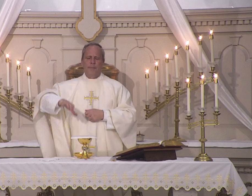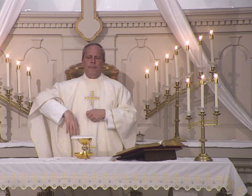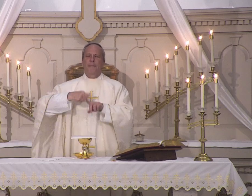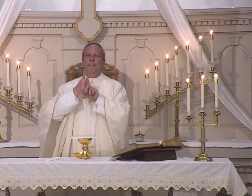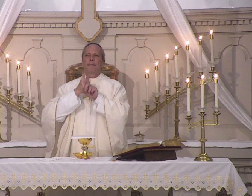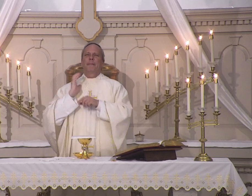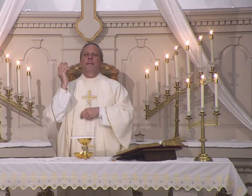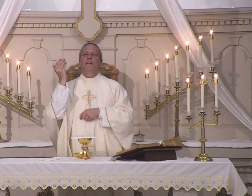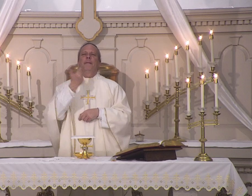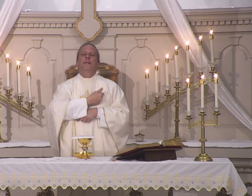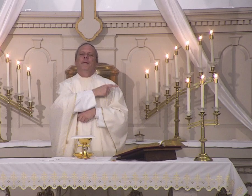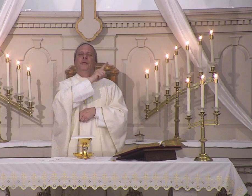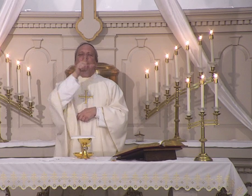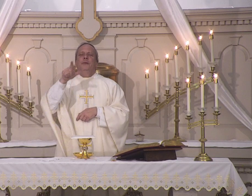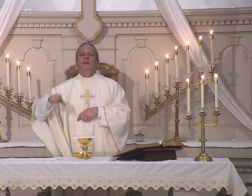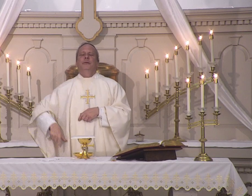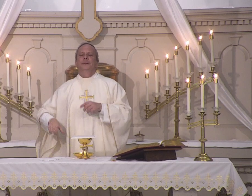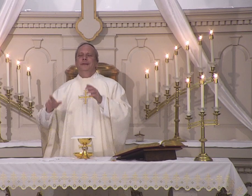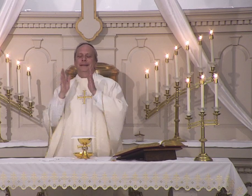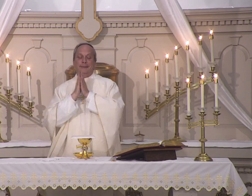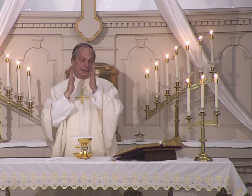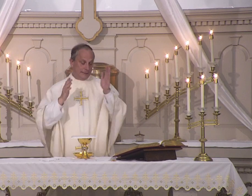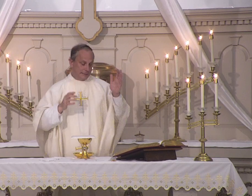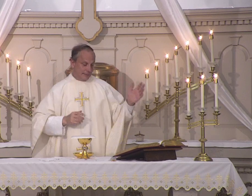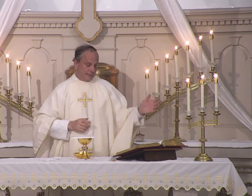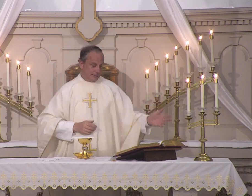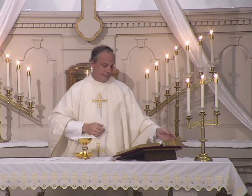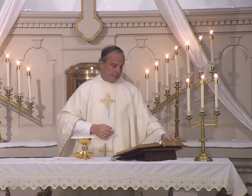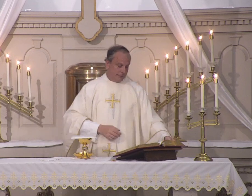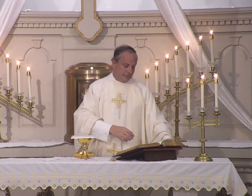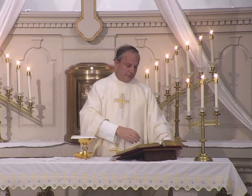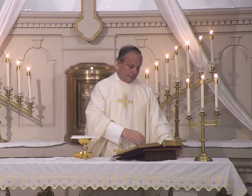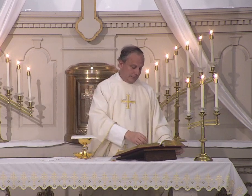Through Christ our Lord. Amen.